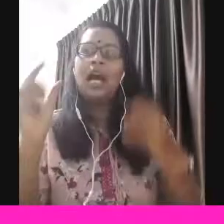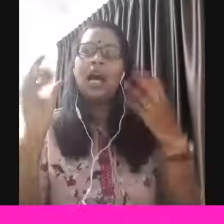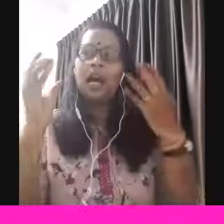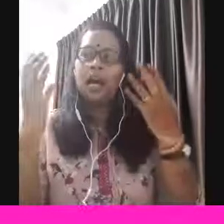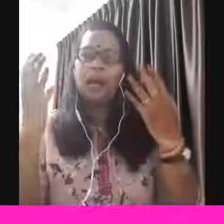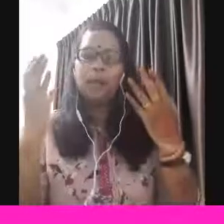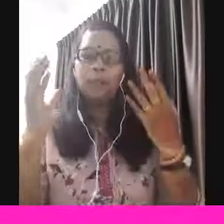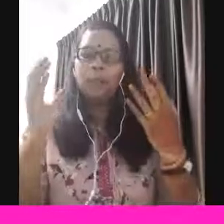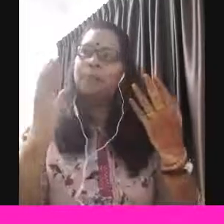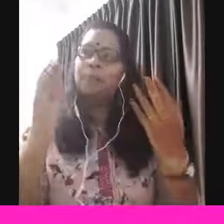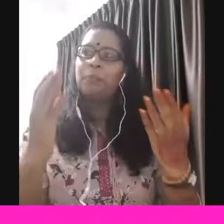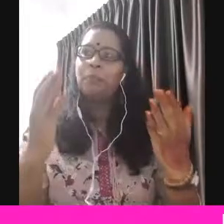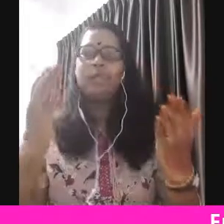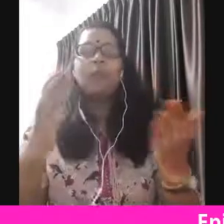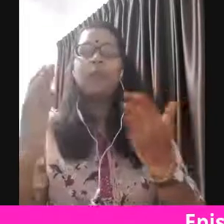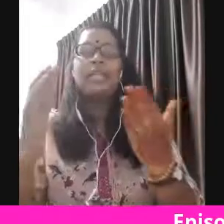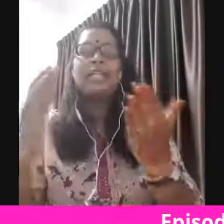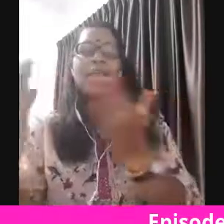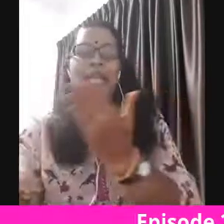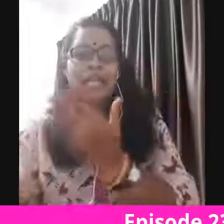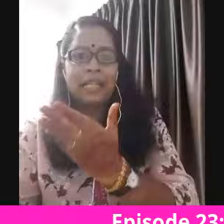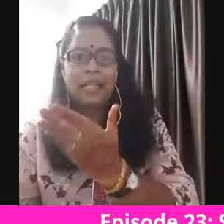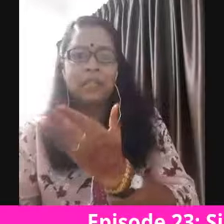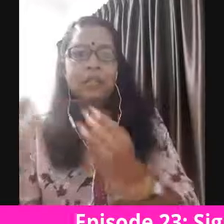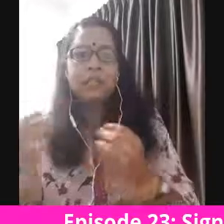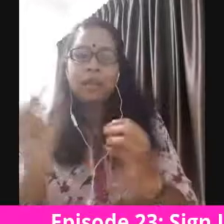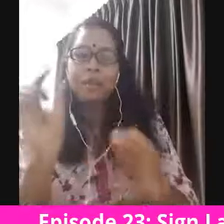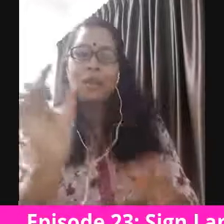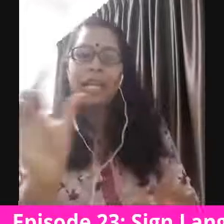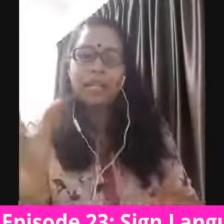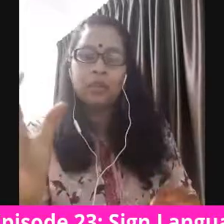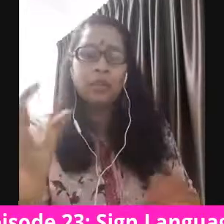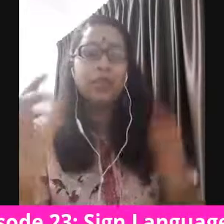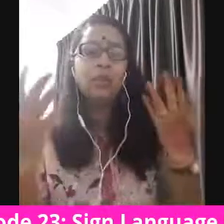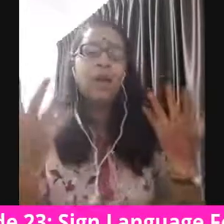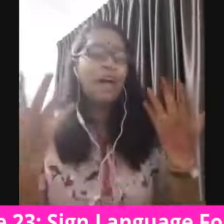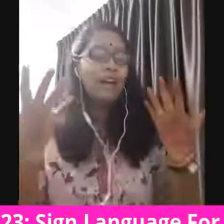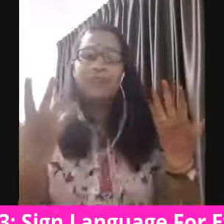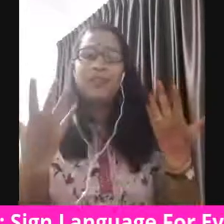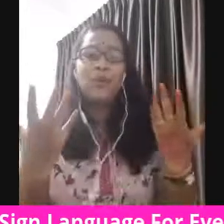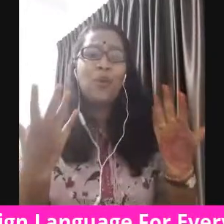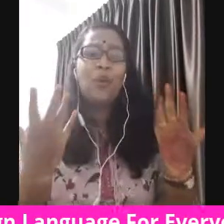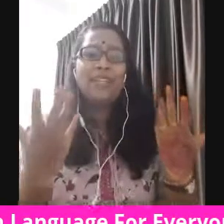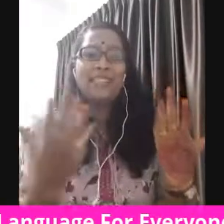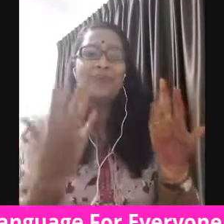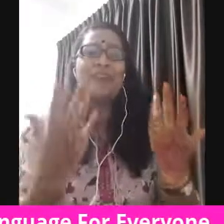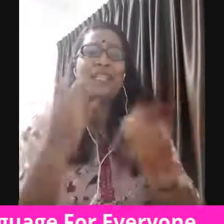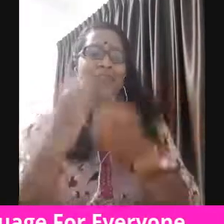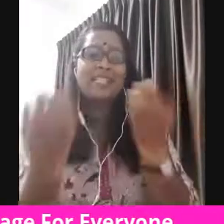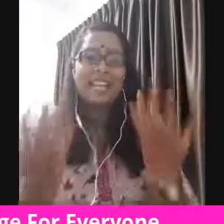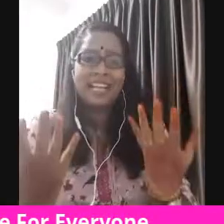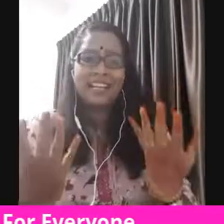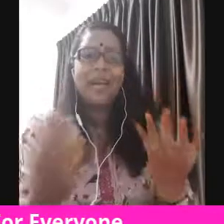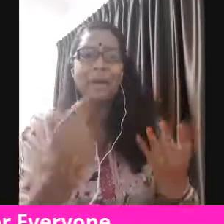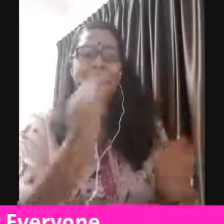Okay, yang boleh dimalarkan, something malar itu we don't know what is the specific sign. The